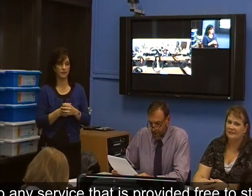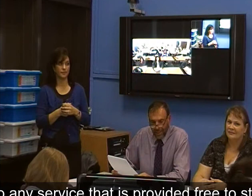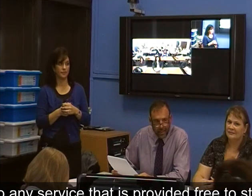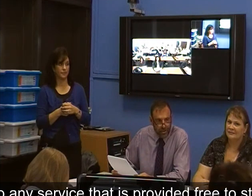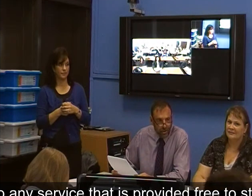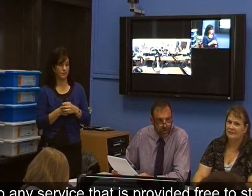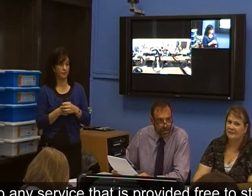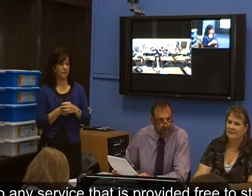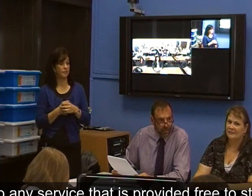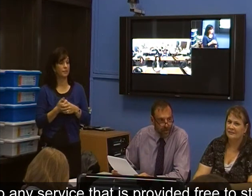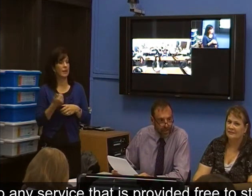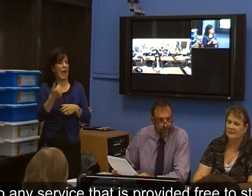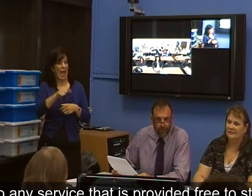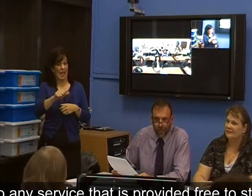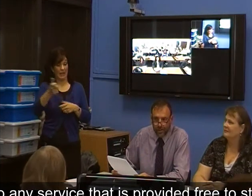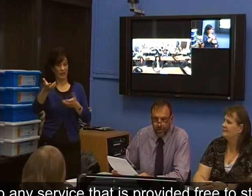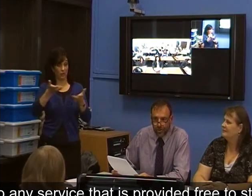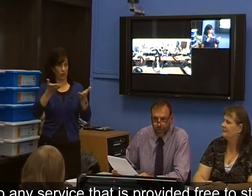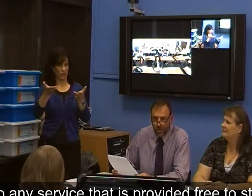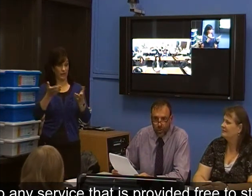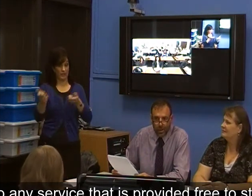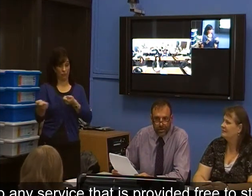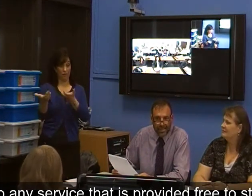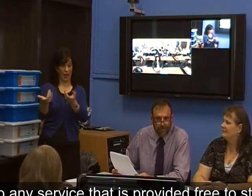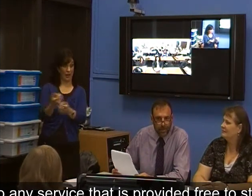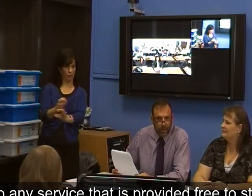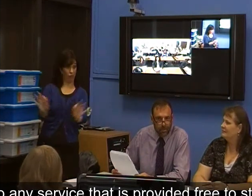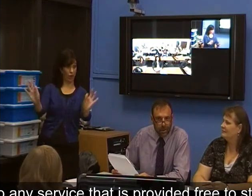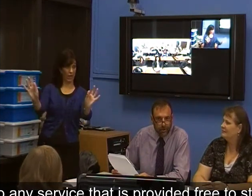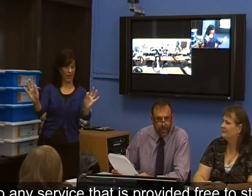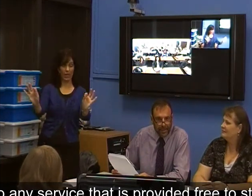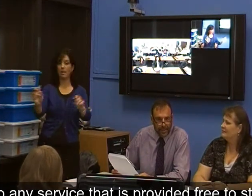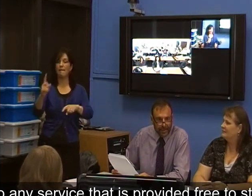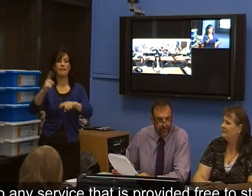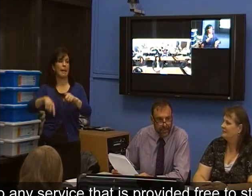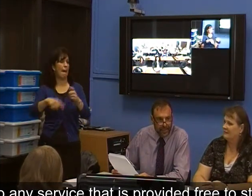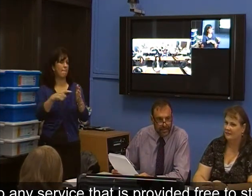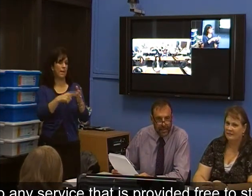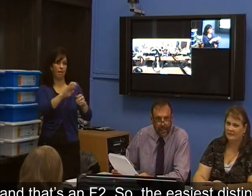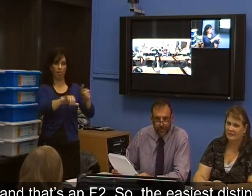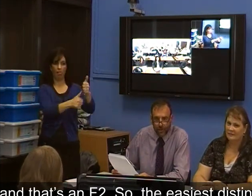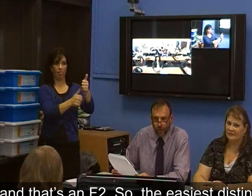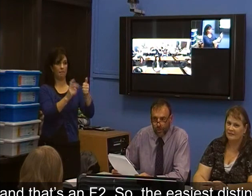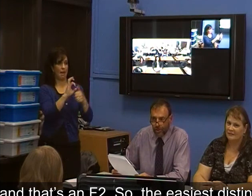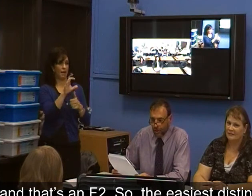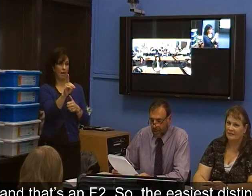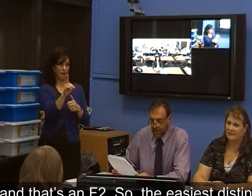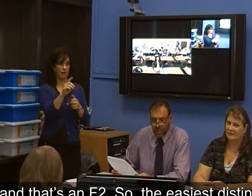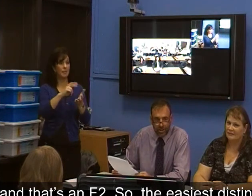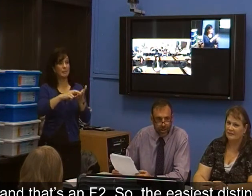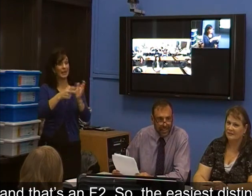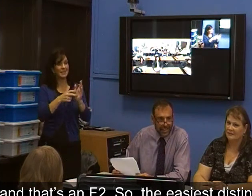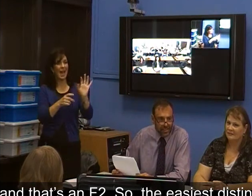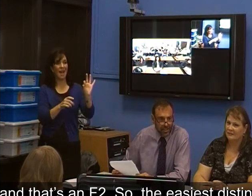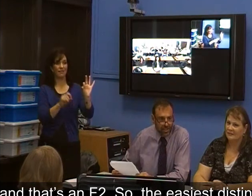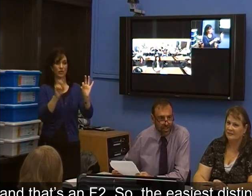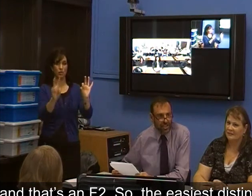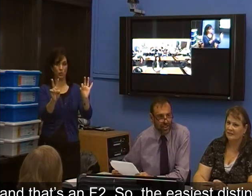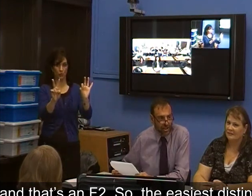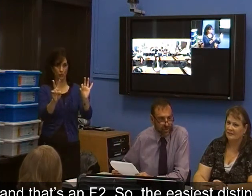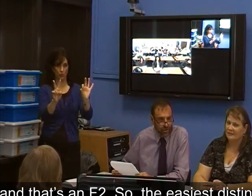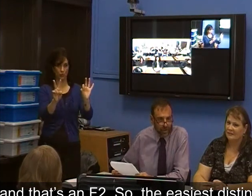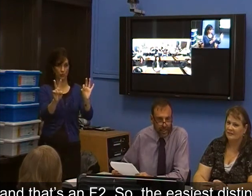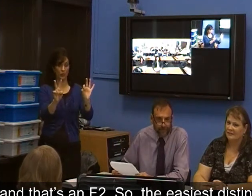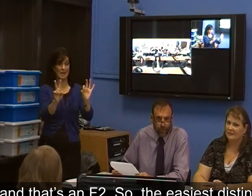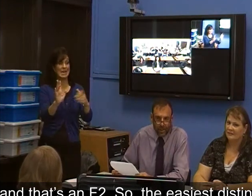So any service that's provided free to students is not billable under Medicaid, and that's an F2. So the distinction, the easiest